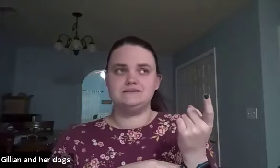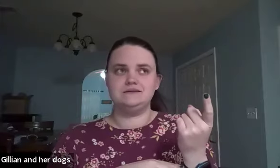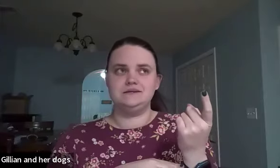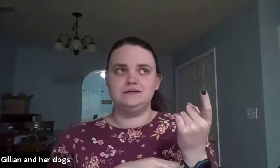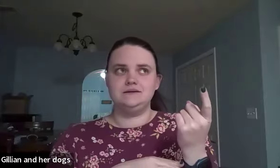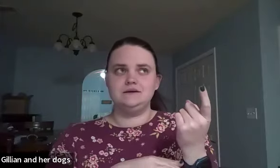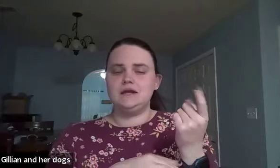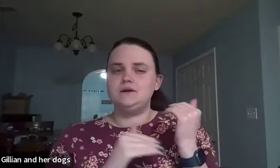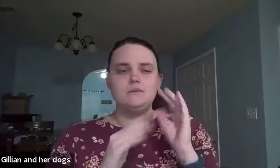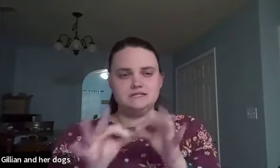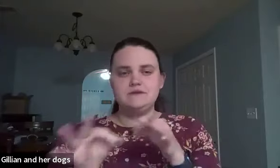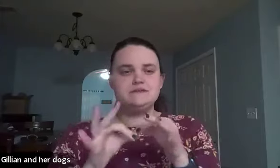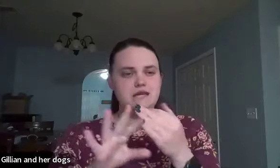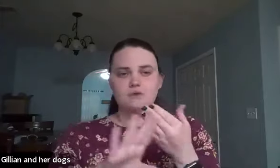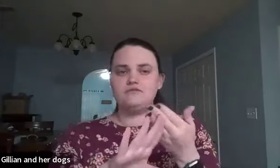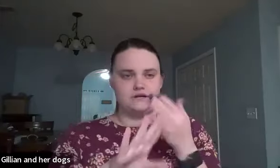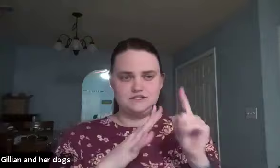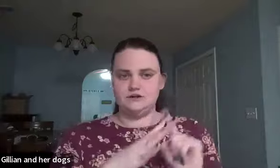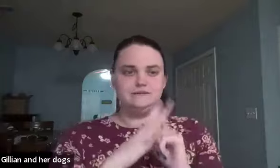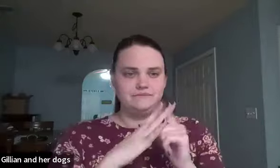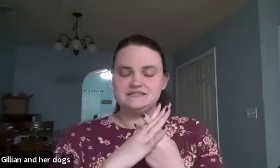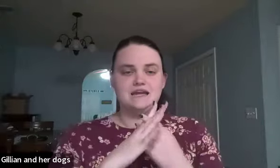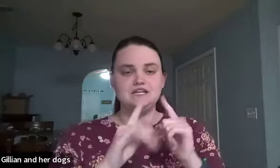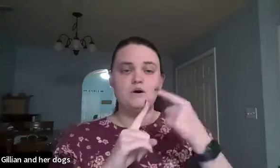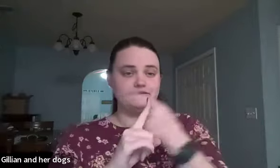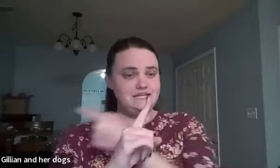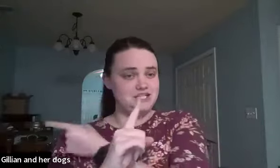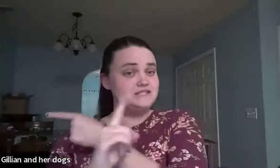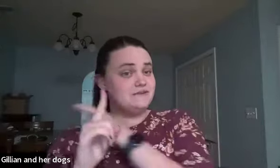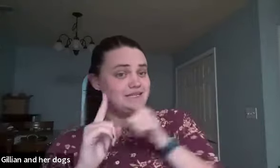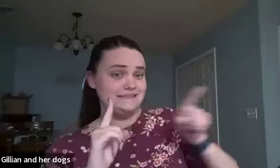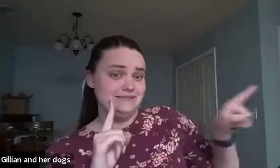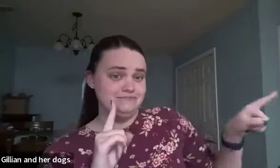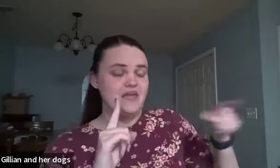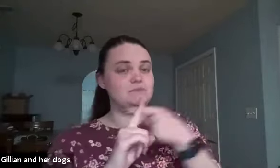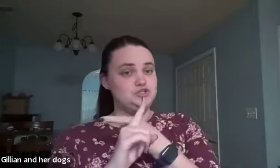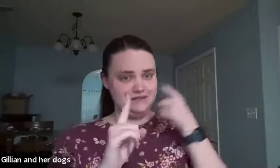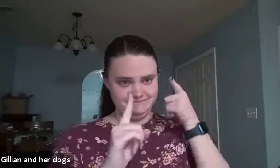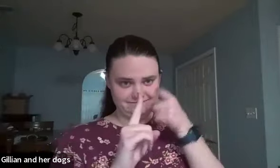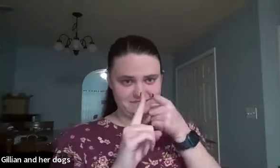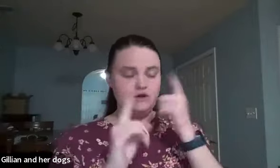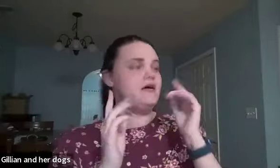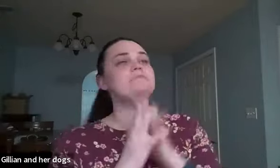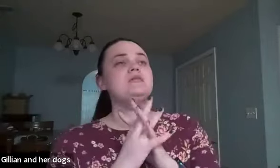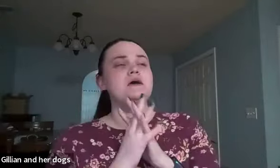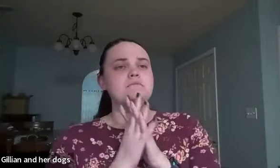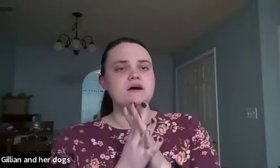because, I'm going to explain this now before I start it because I can go off on tangents very easily and I'm going to try to stay on that.